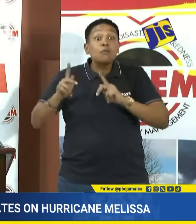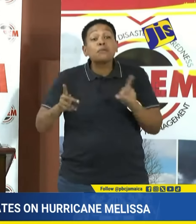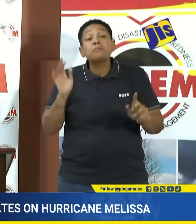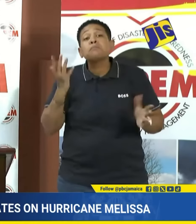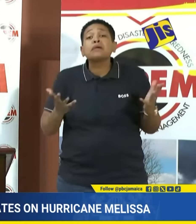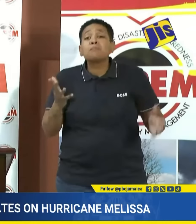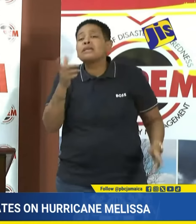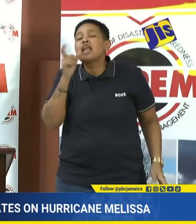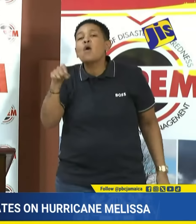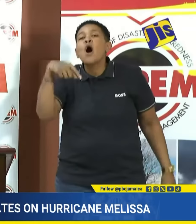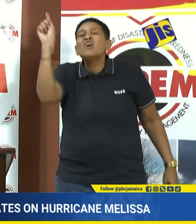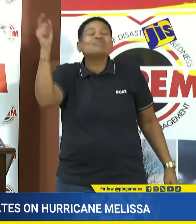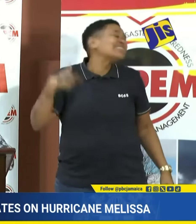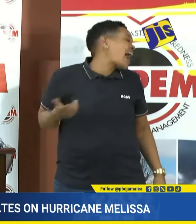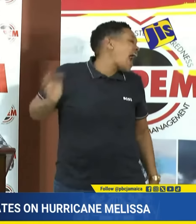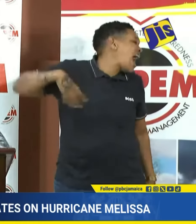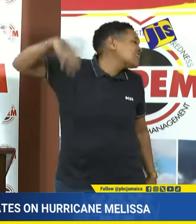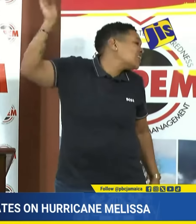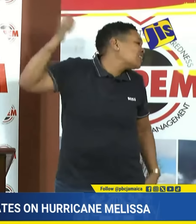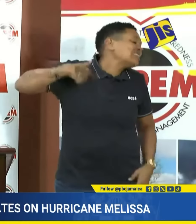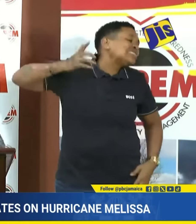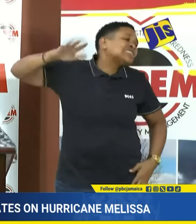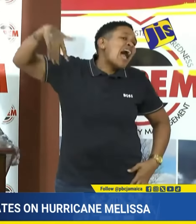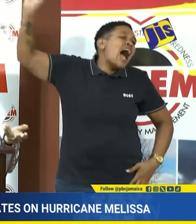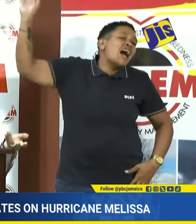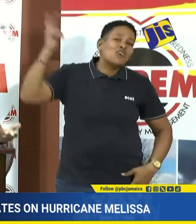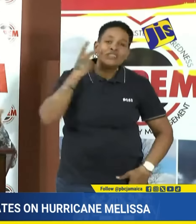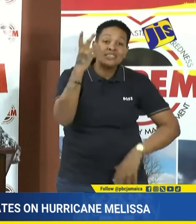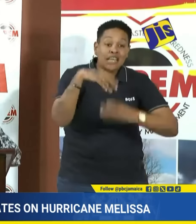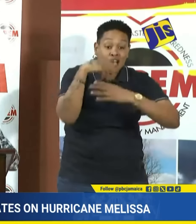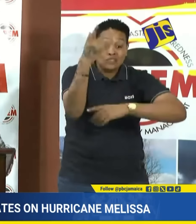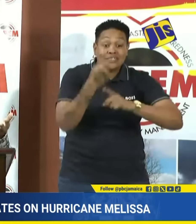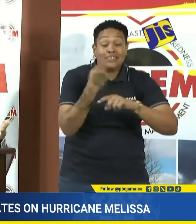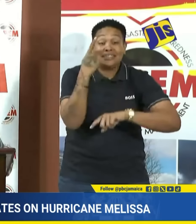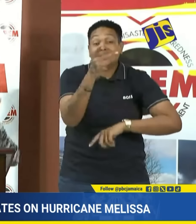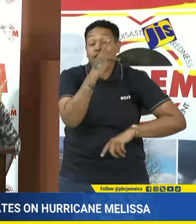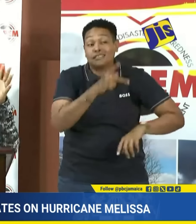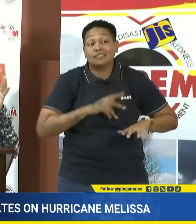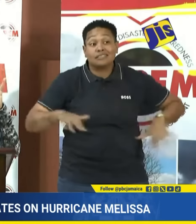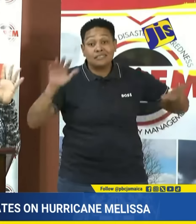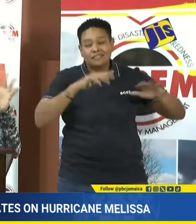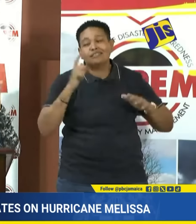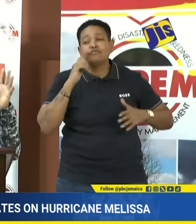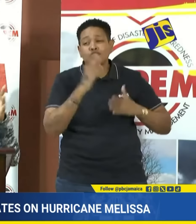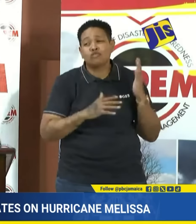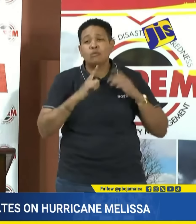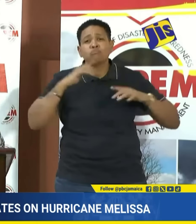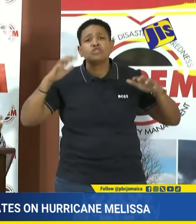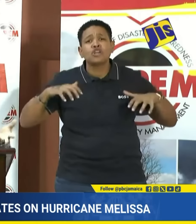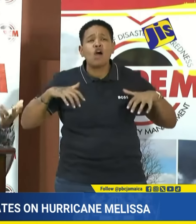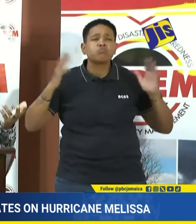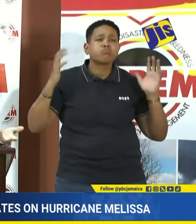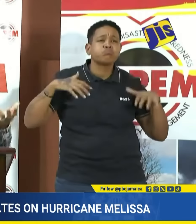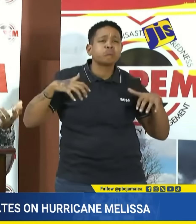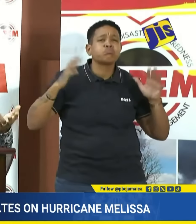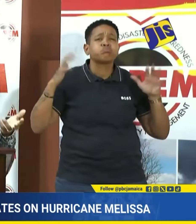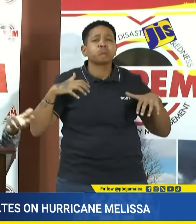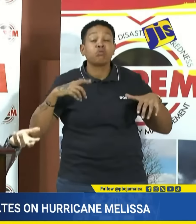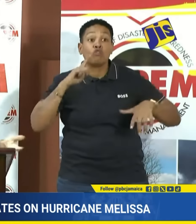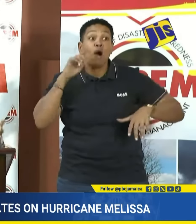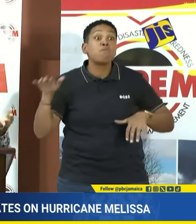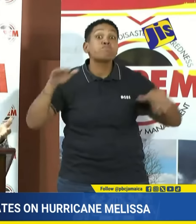anyone wanting to go in the shelters yet. And as you would have seen outside, I know at least in Kingston, you have some showers on and off, no